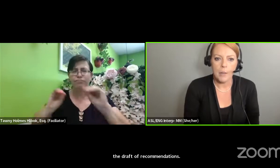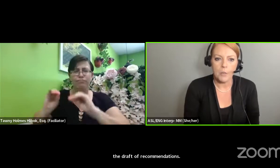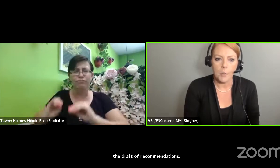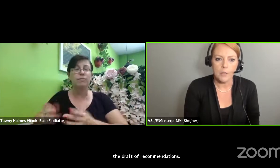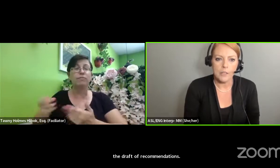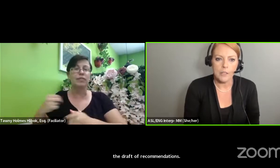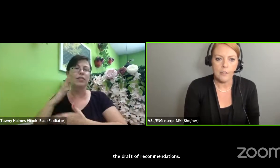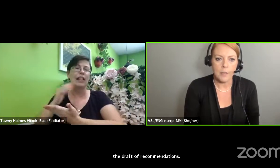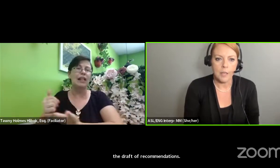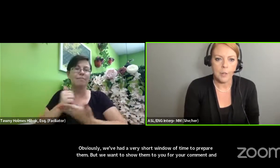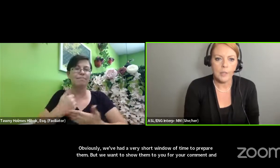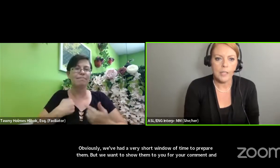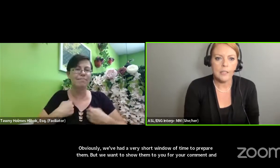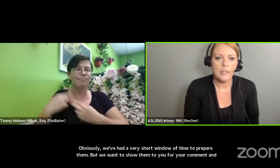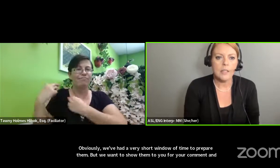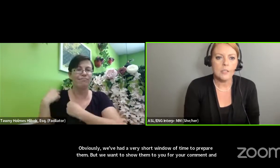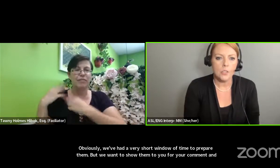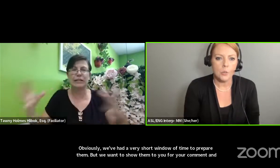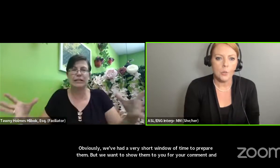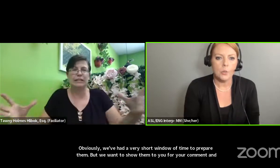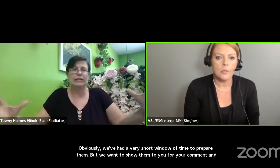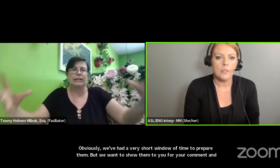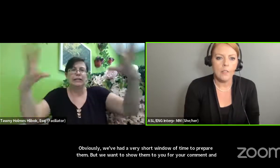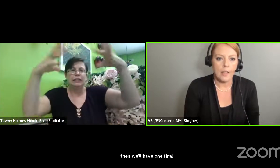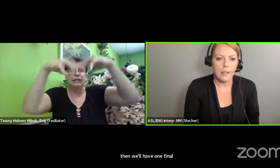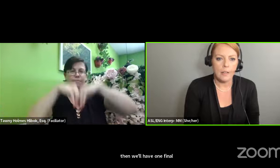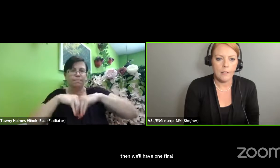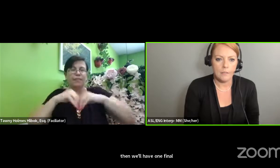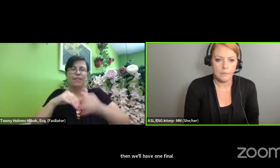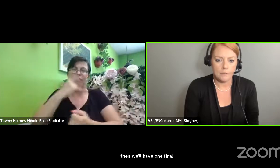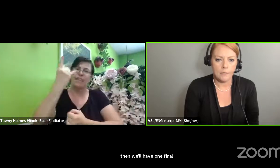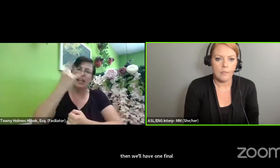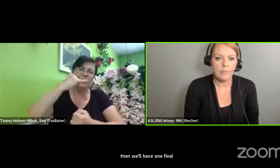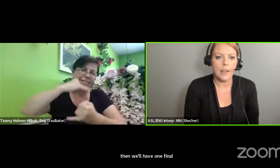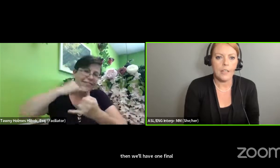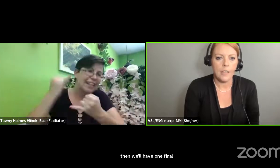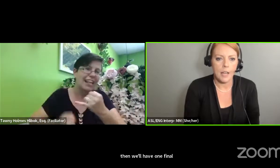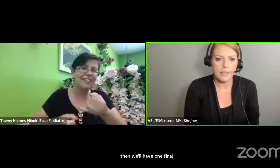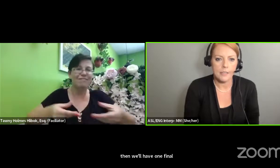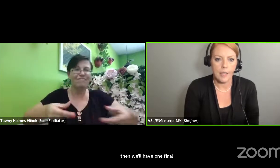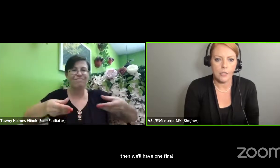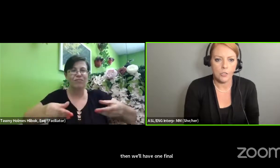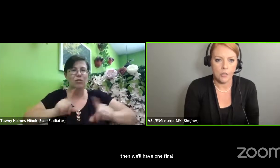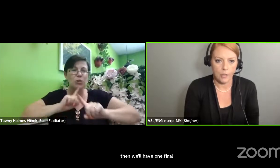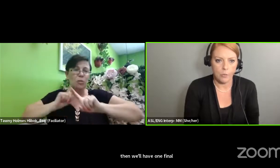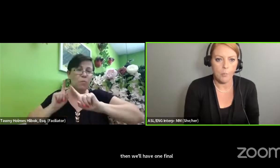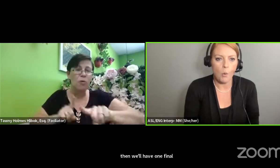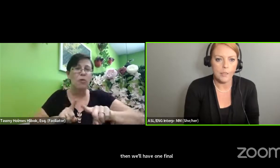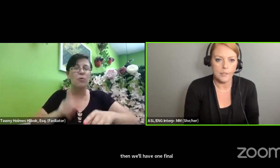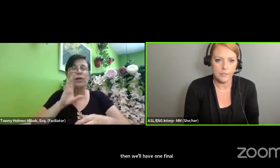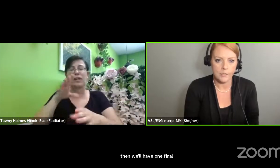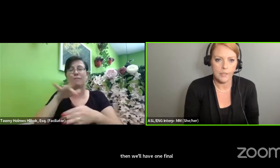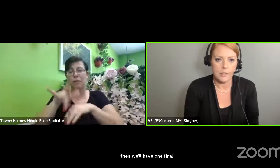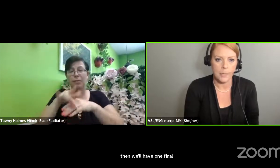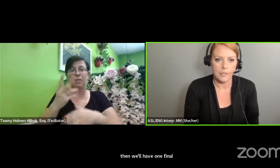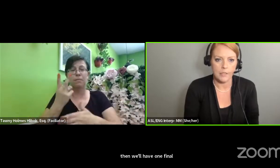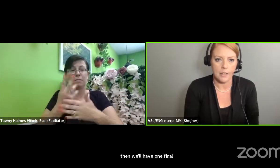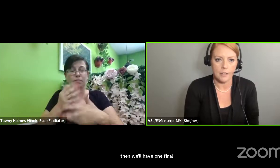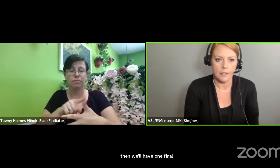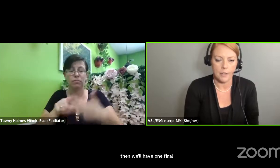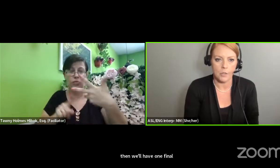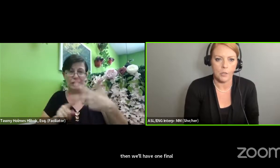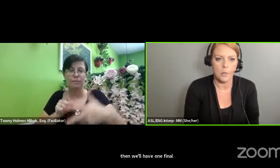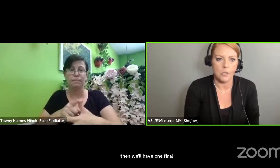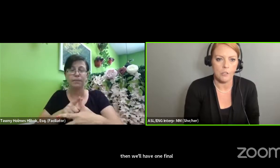any feedback we receive from the community to then finalize a report to submit